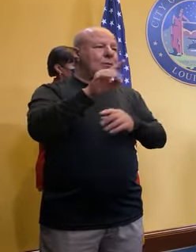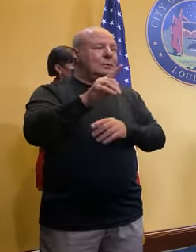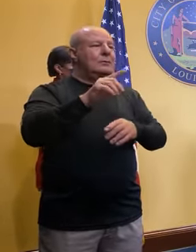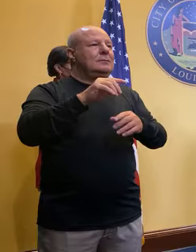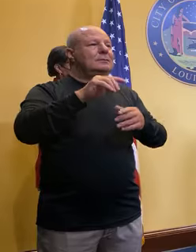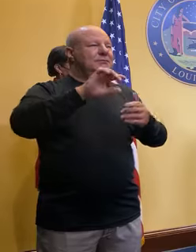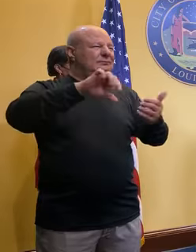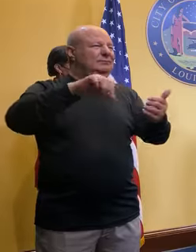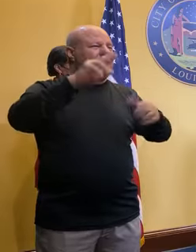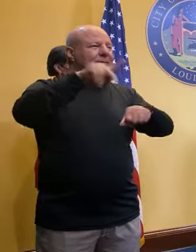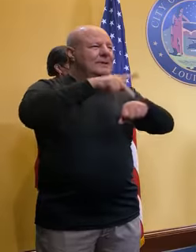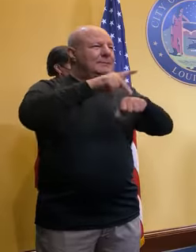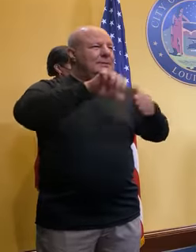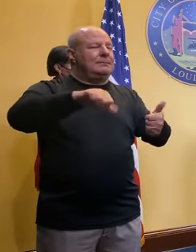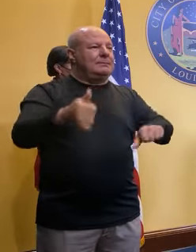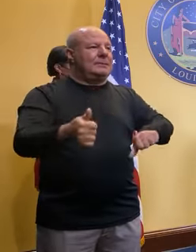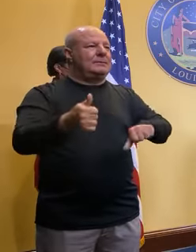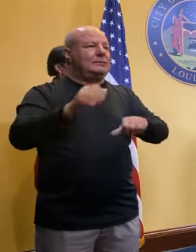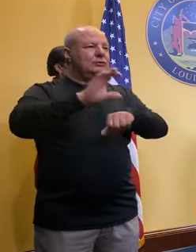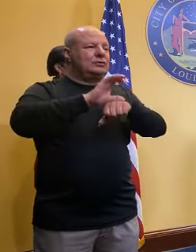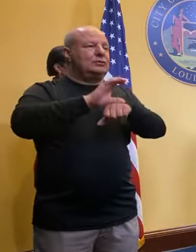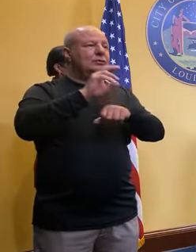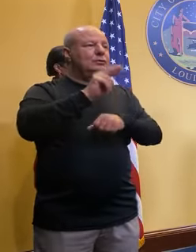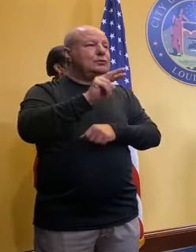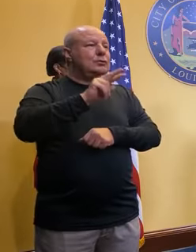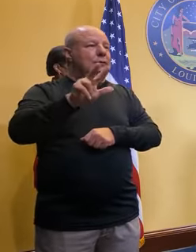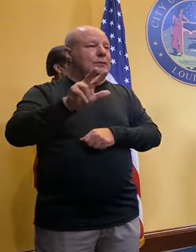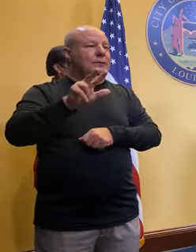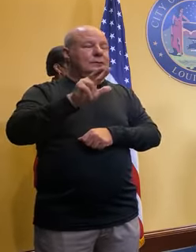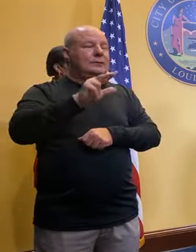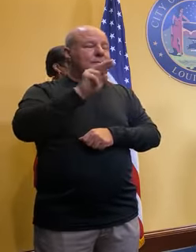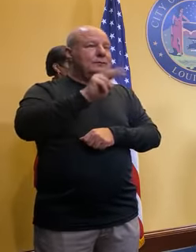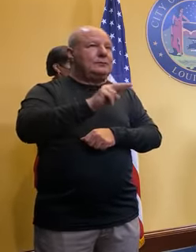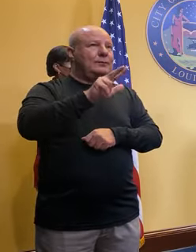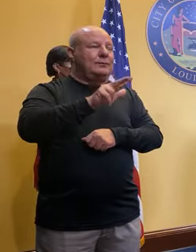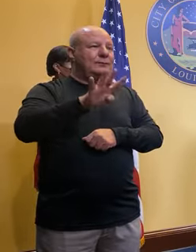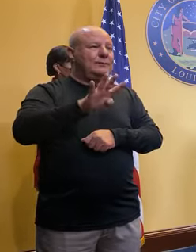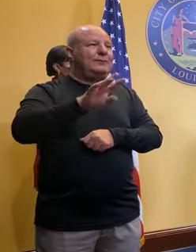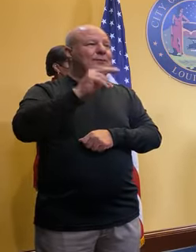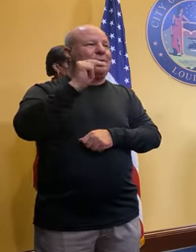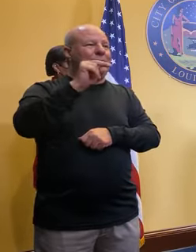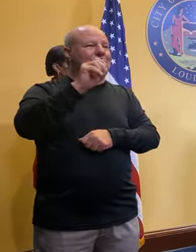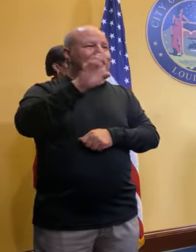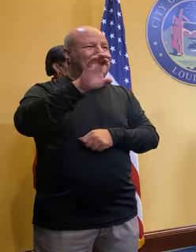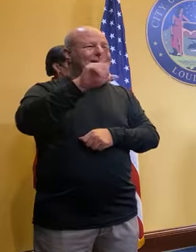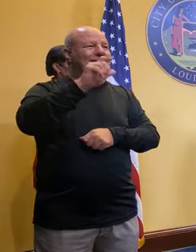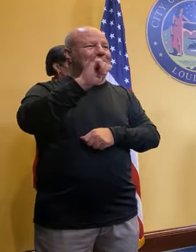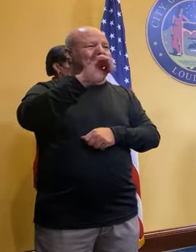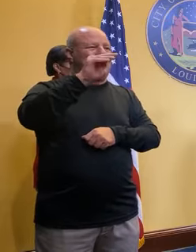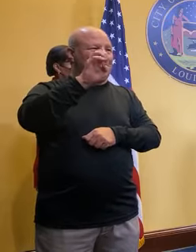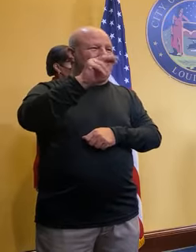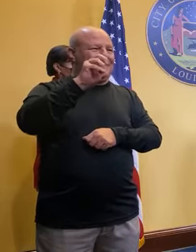Church, 5234 North Claiborne Avenue. And we've put these out through NOLA already as well. Again, the New Orleans